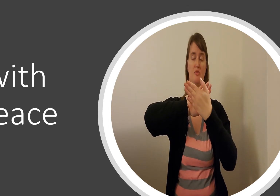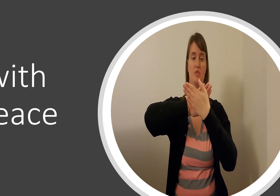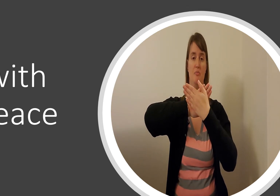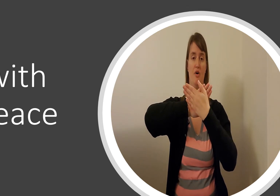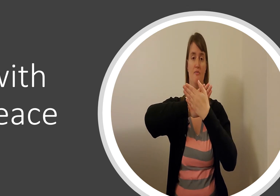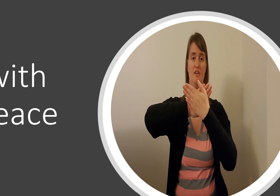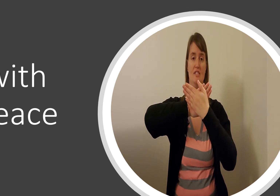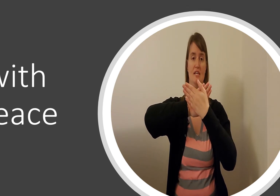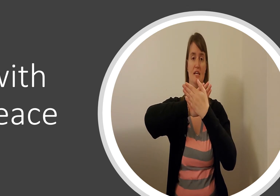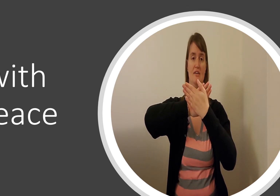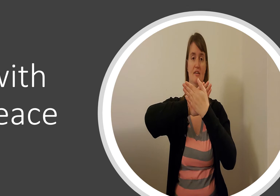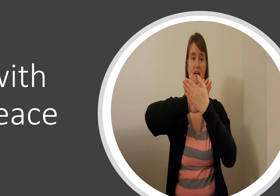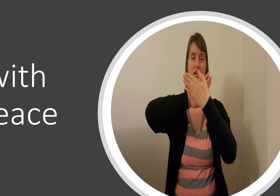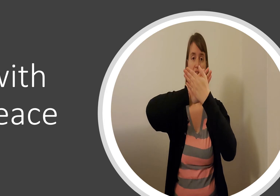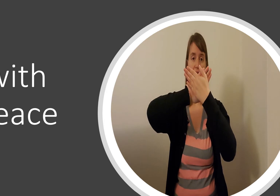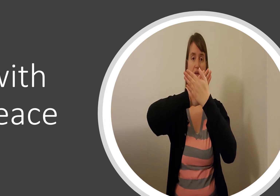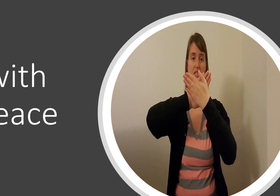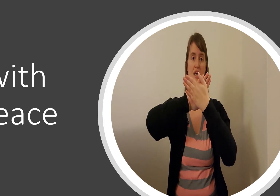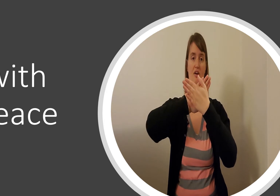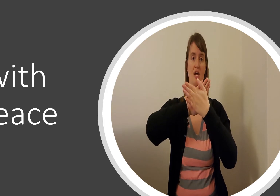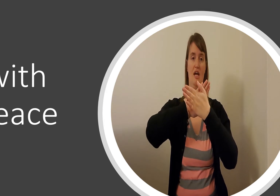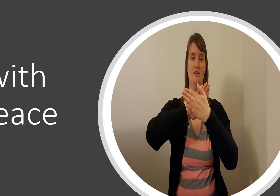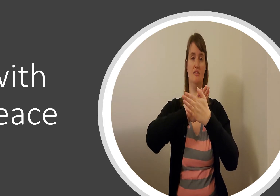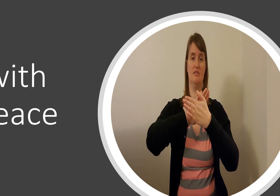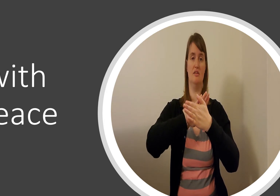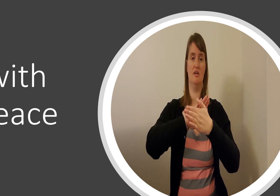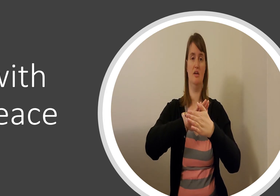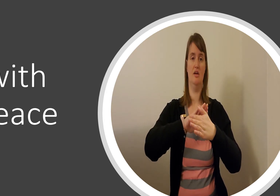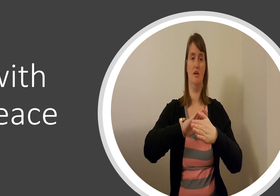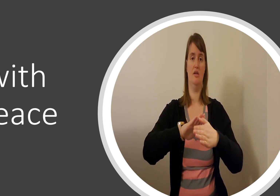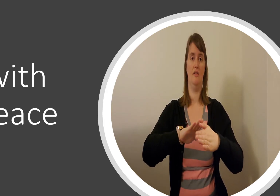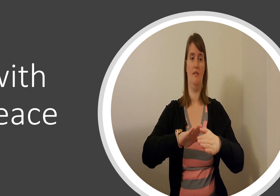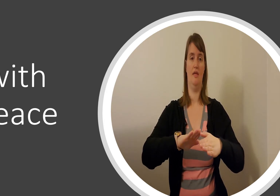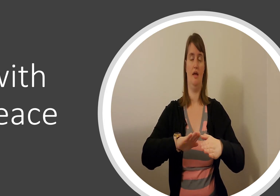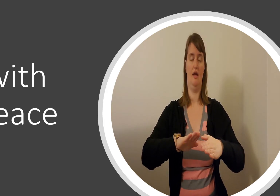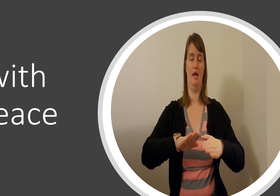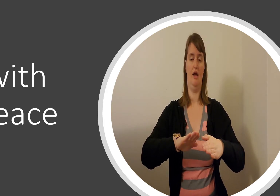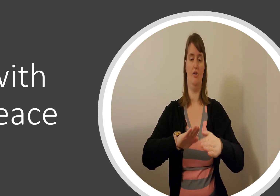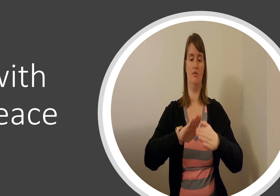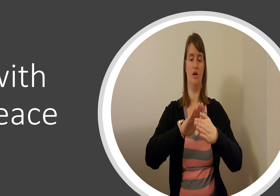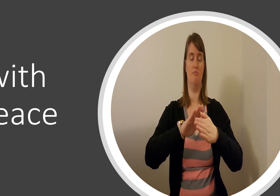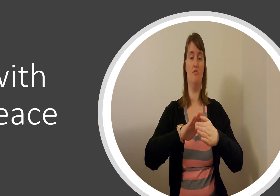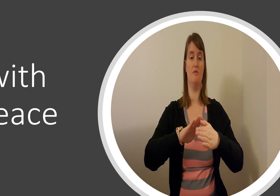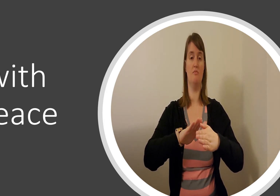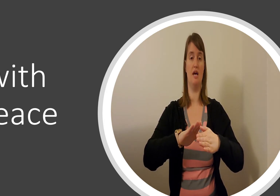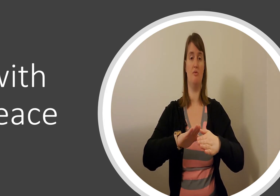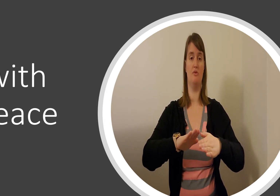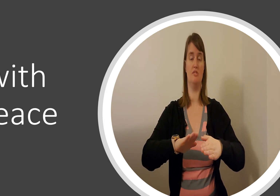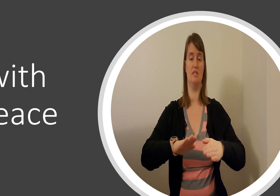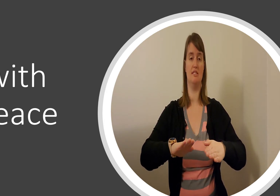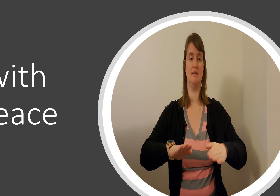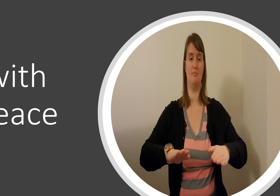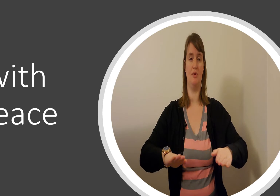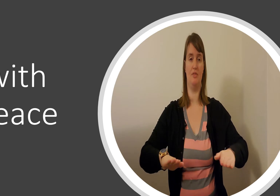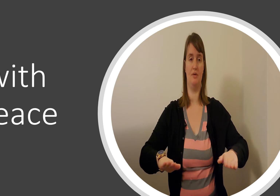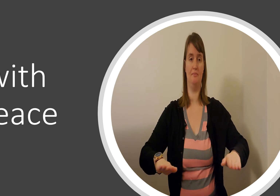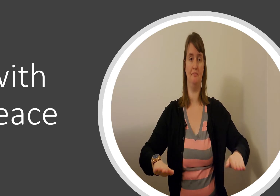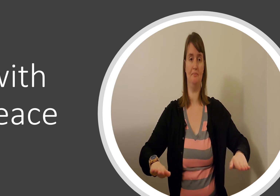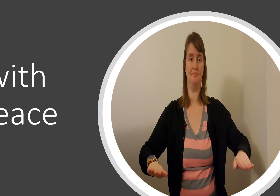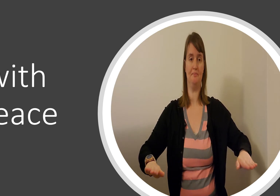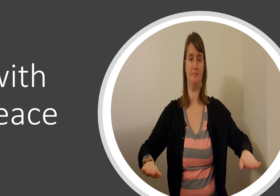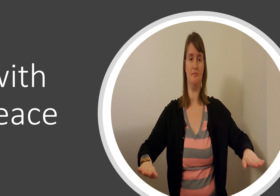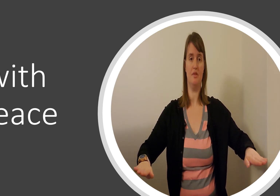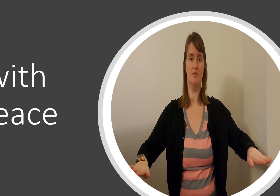from us with the palm facing in. Then we're going to take our hands and move them downwards and separate